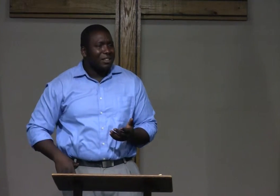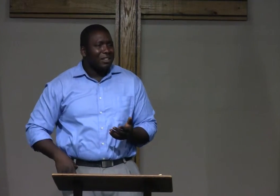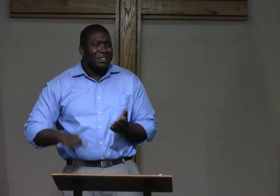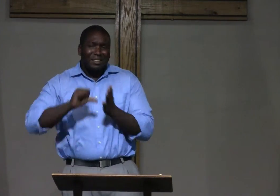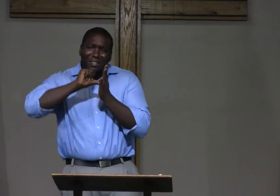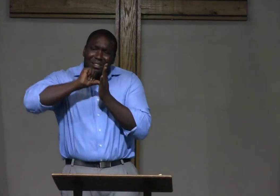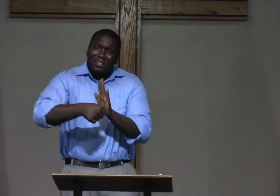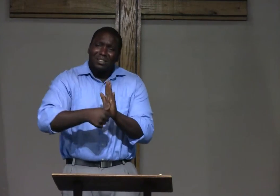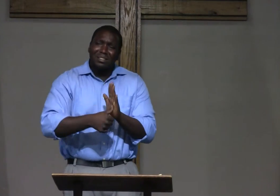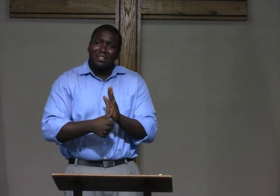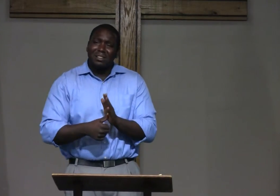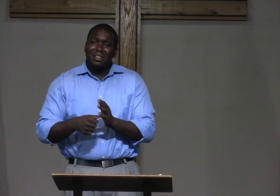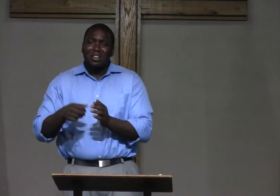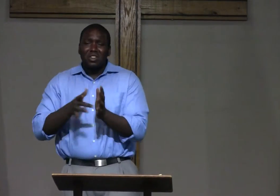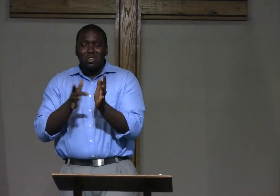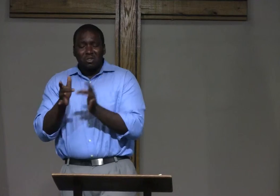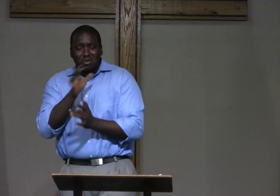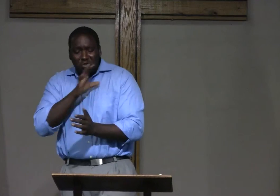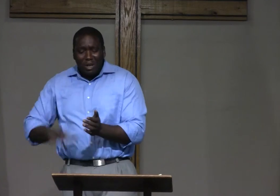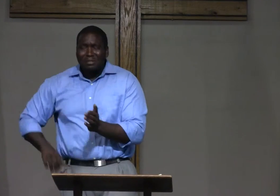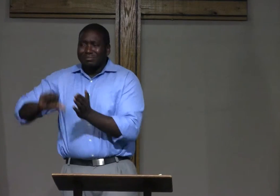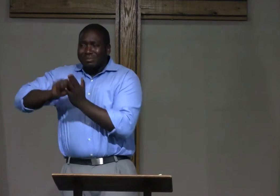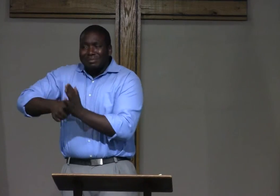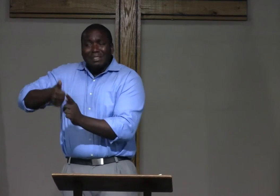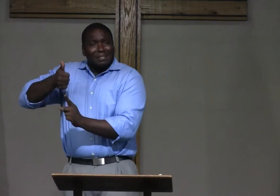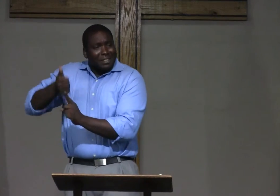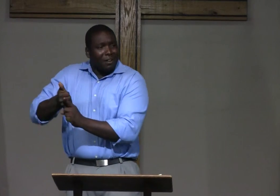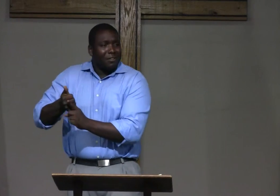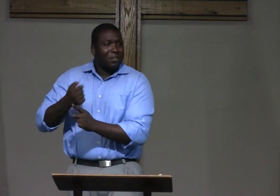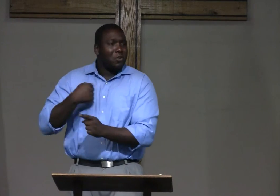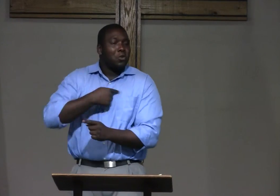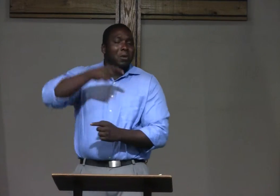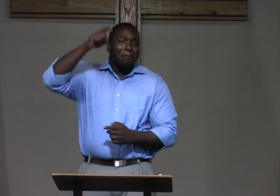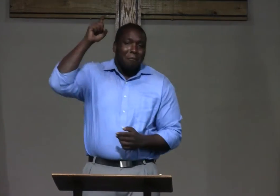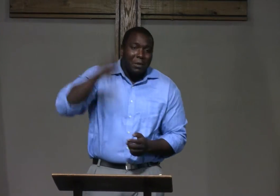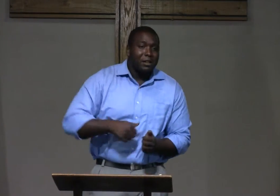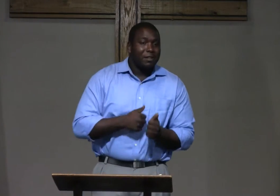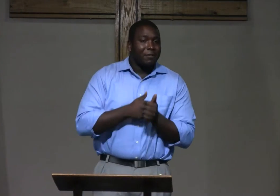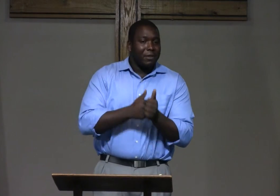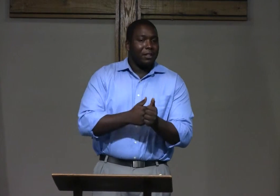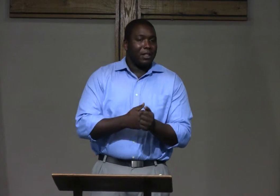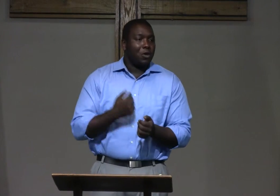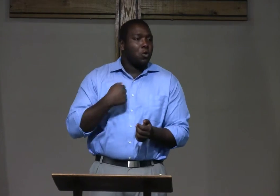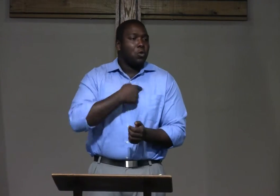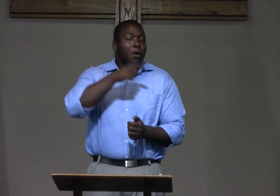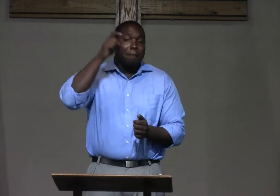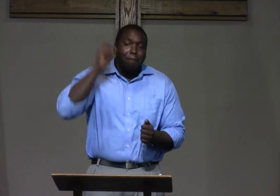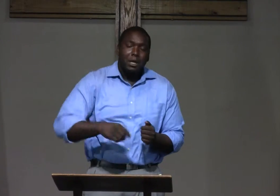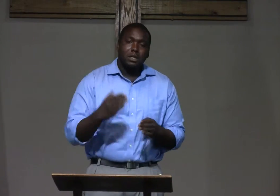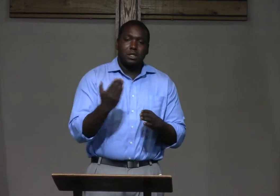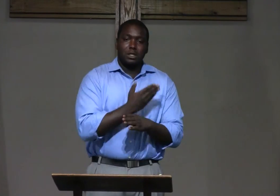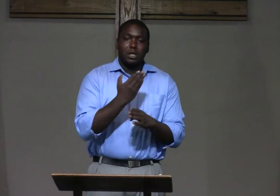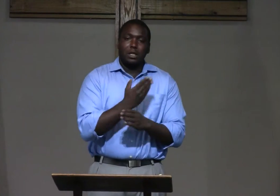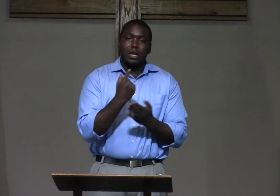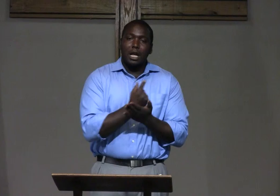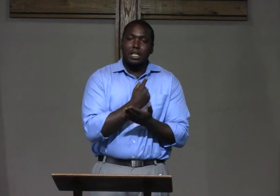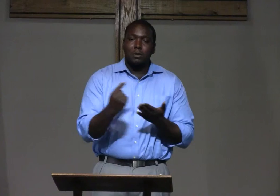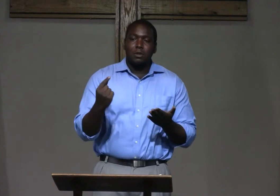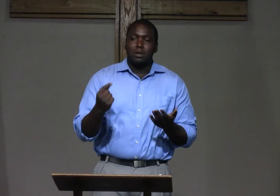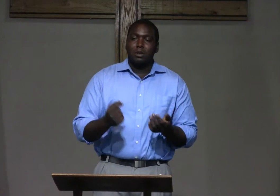God didn't give this to somebody else to pass along to us. Jesus Christ himself commanded us to go go and share